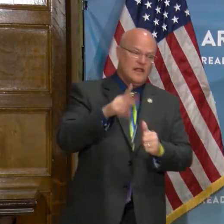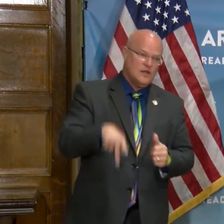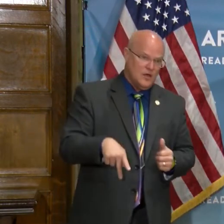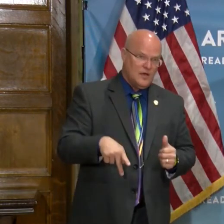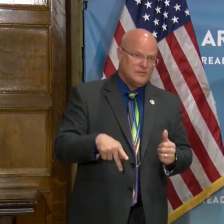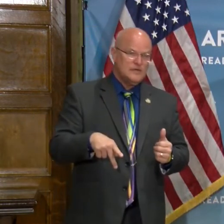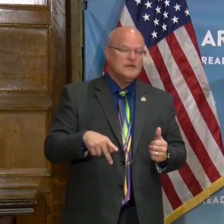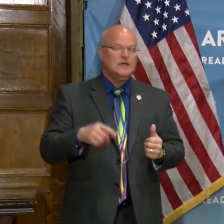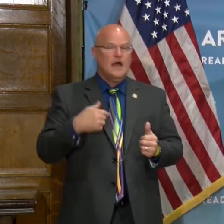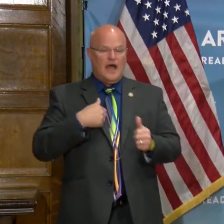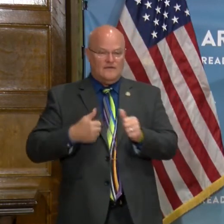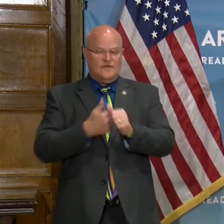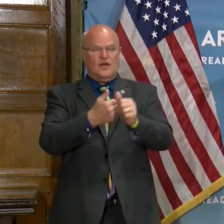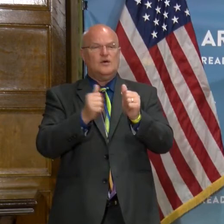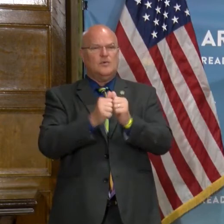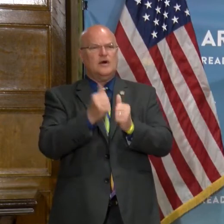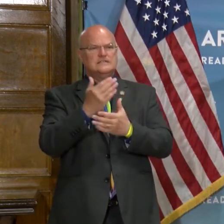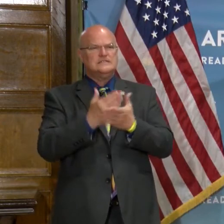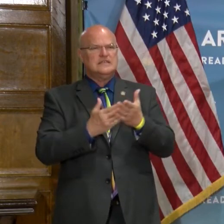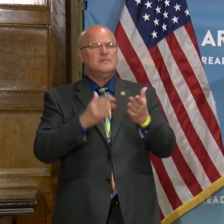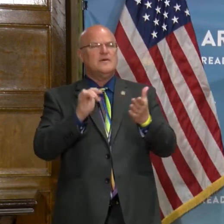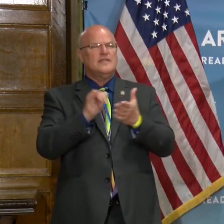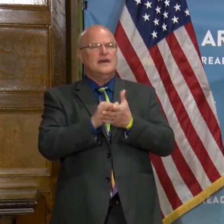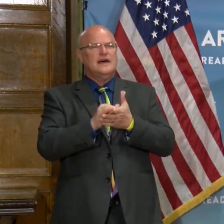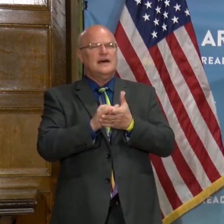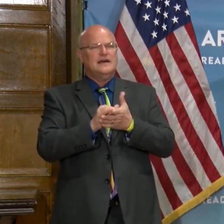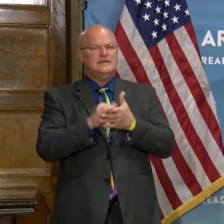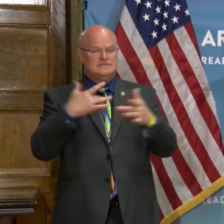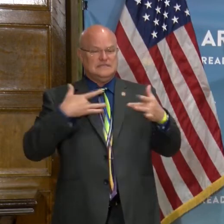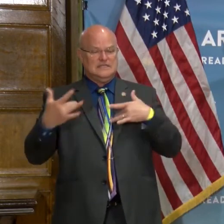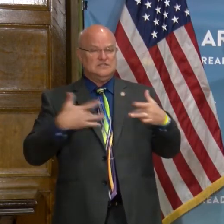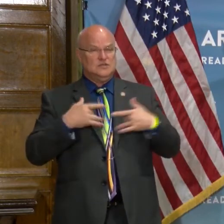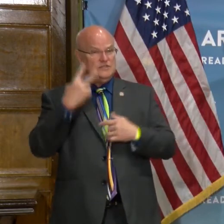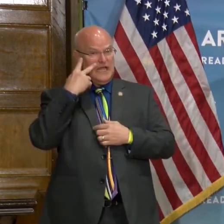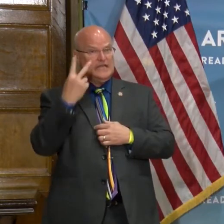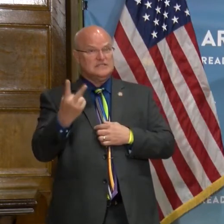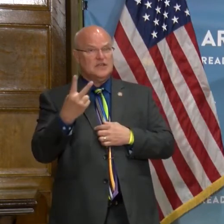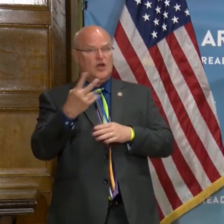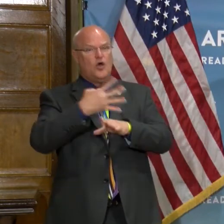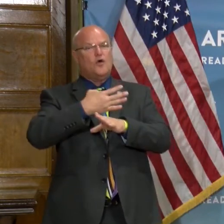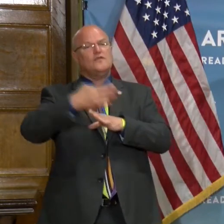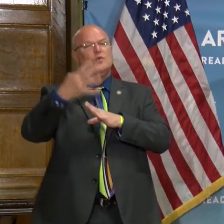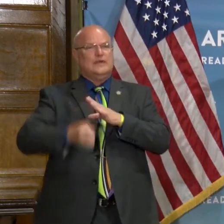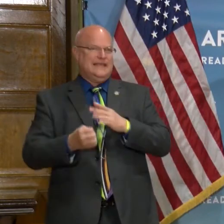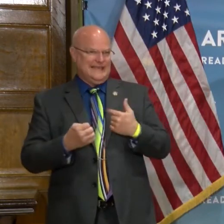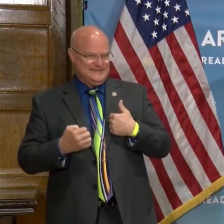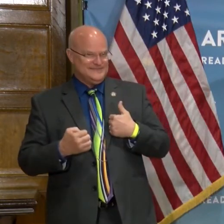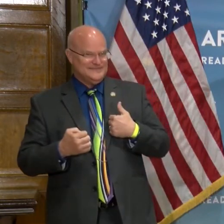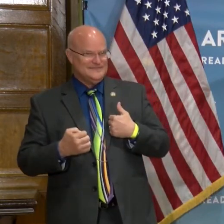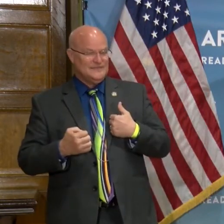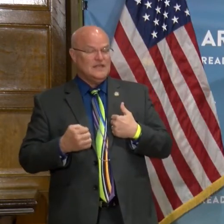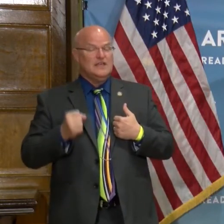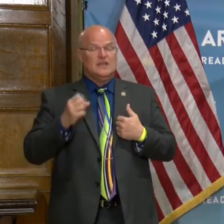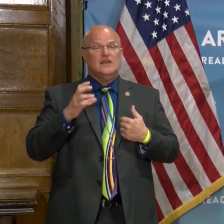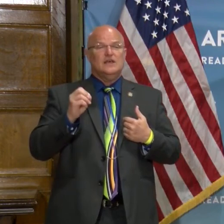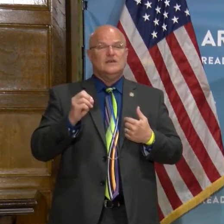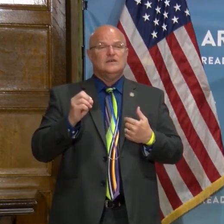up. I followed up on some of the concerns that I saw over the weekend. And